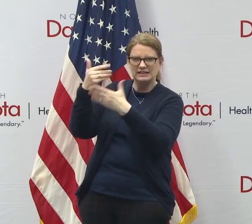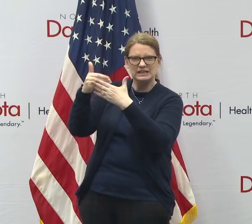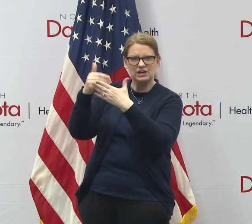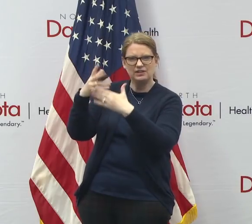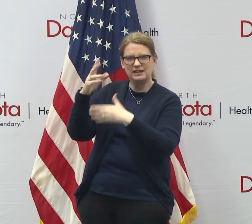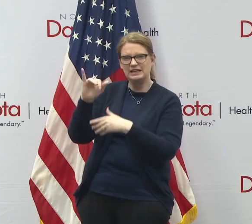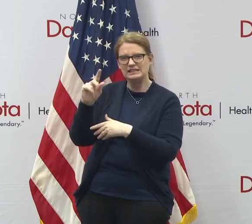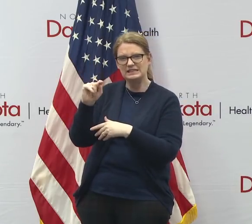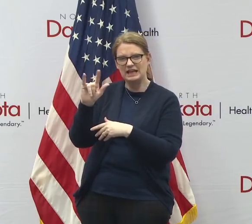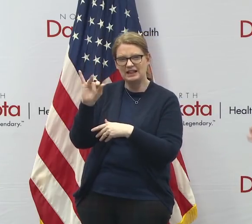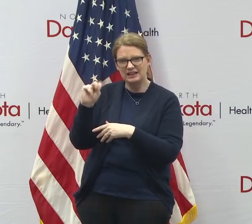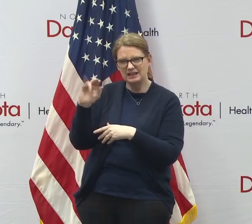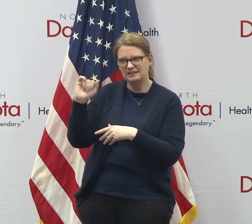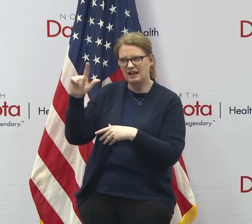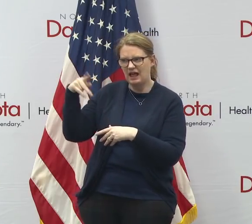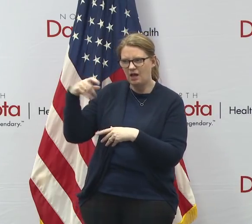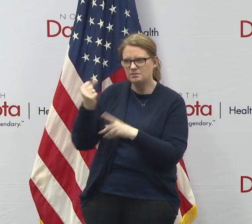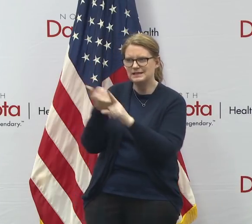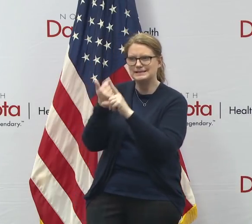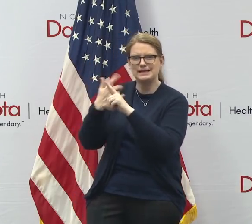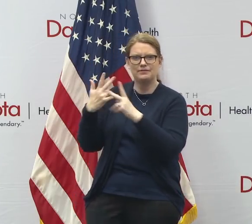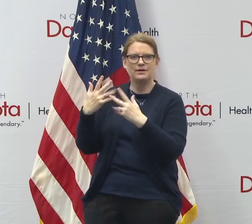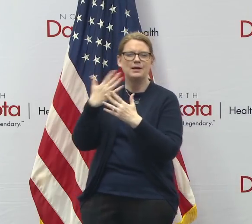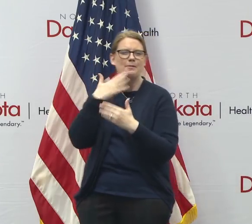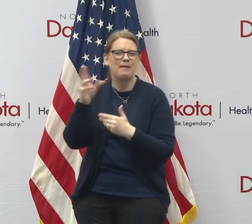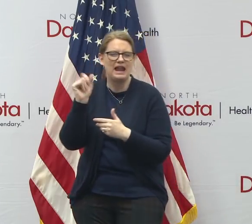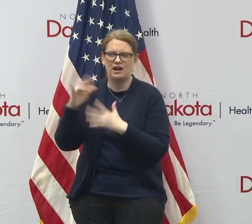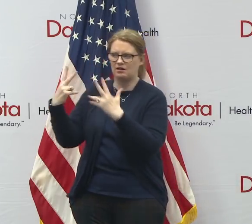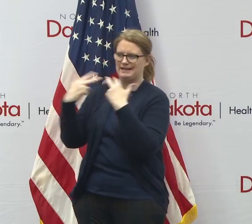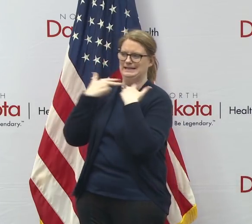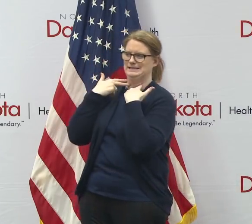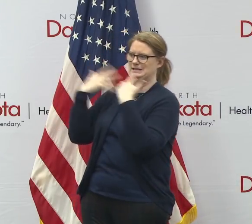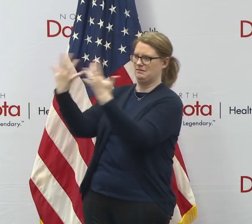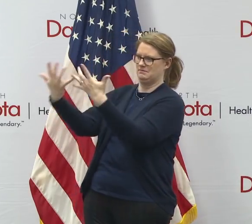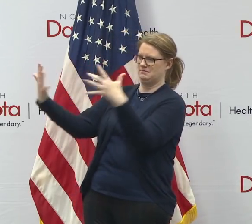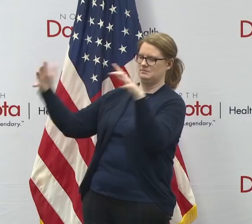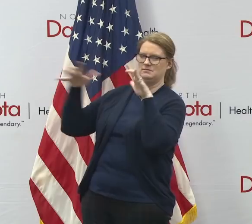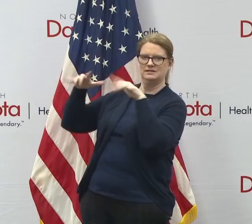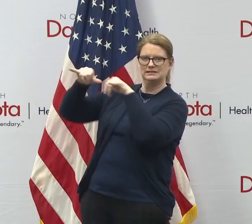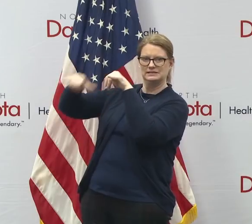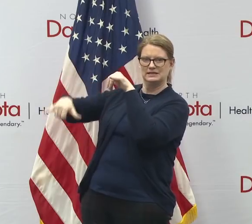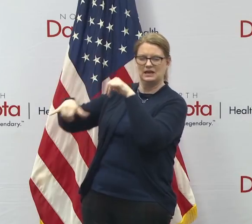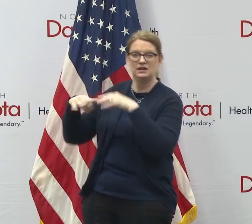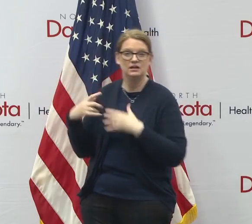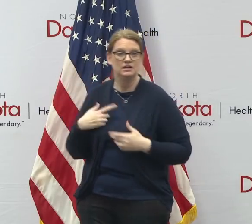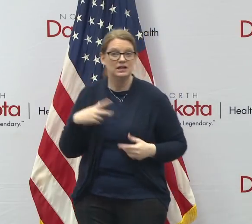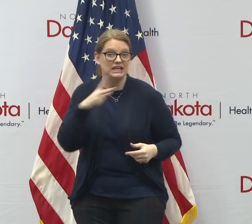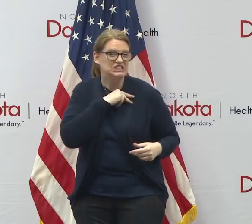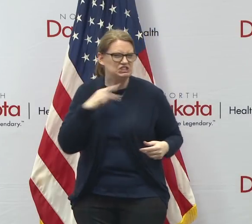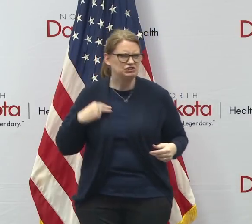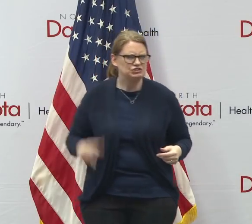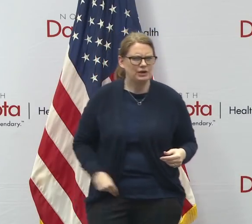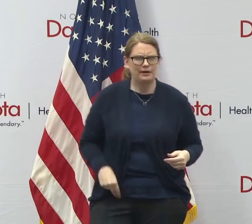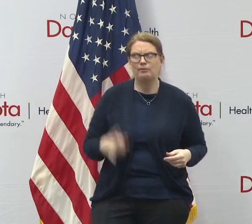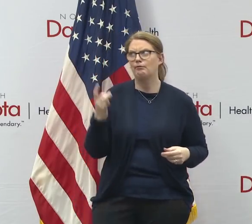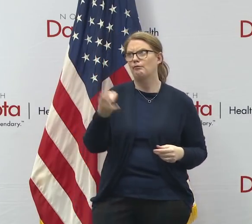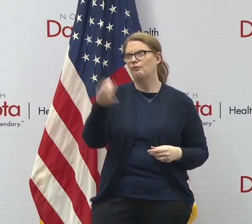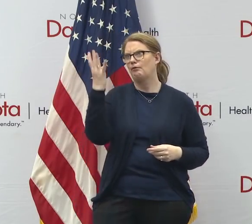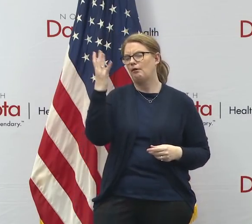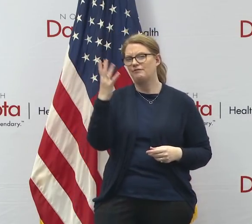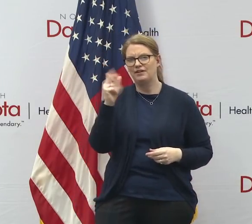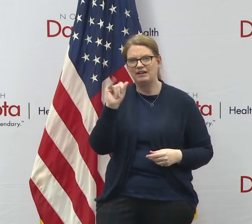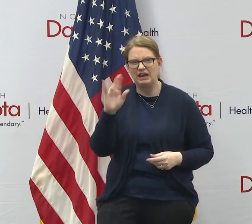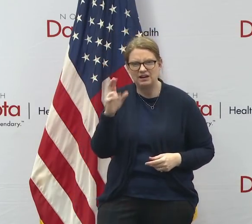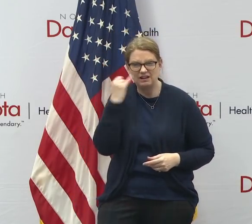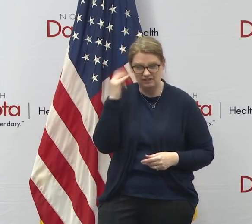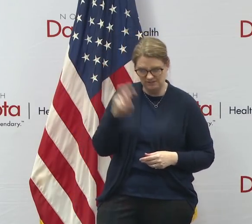Alps that traps bad air in a region in there. China is notoriously bad air quality if